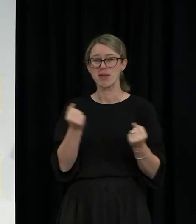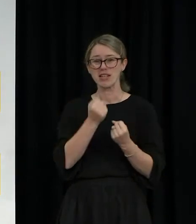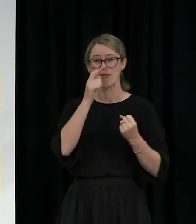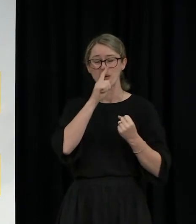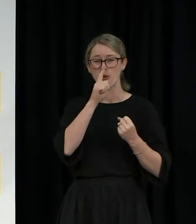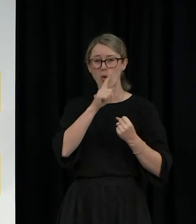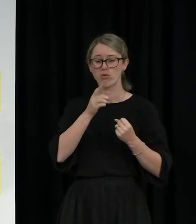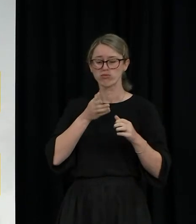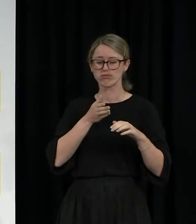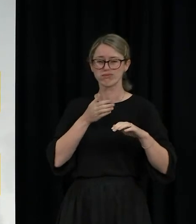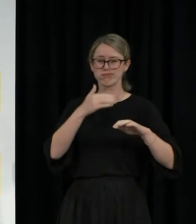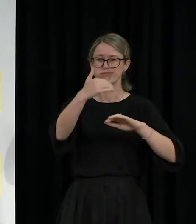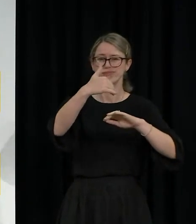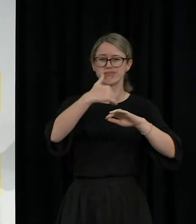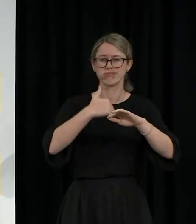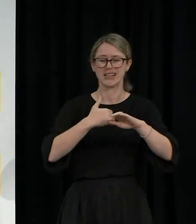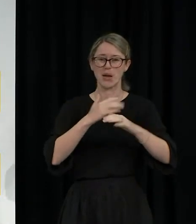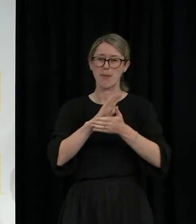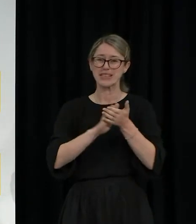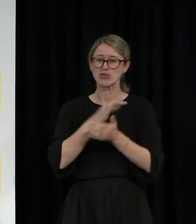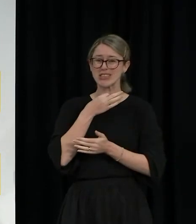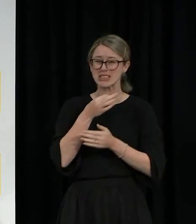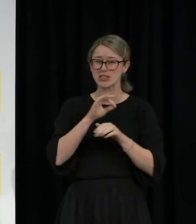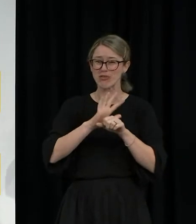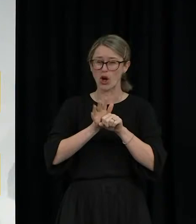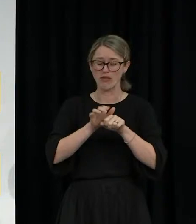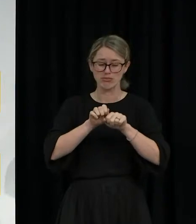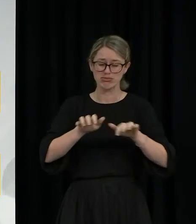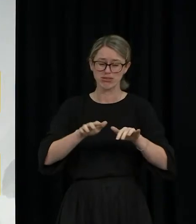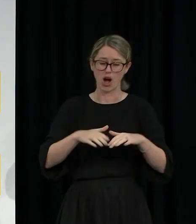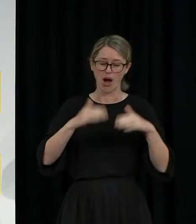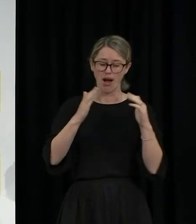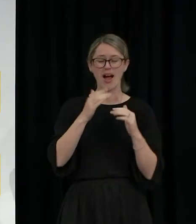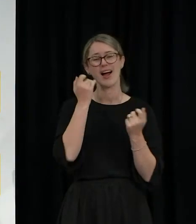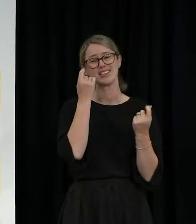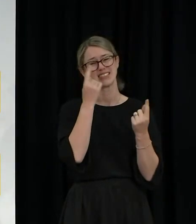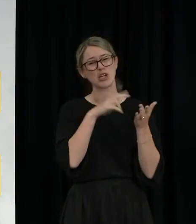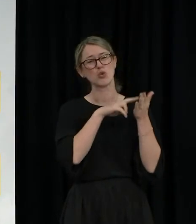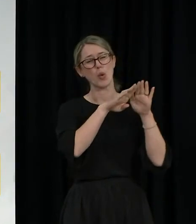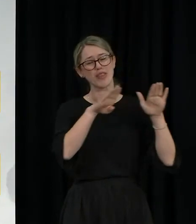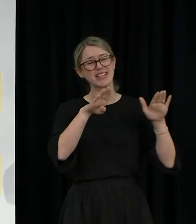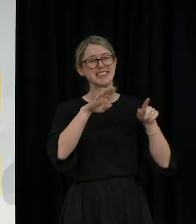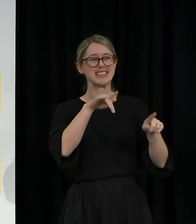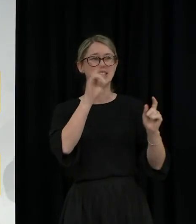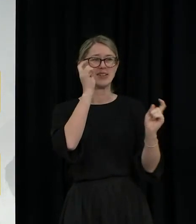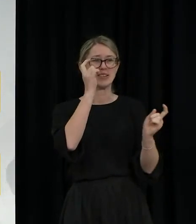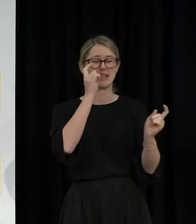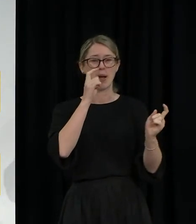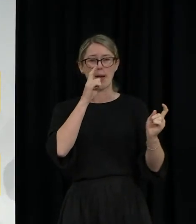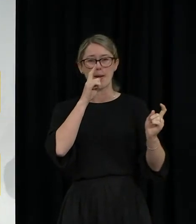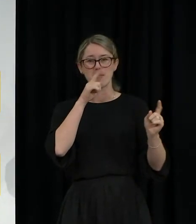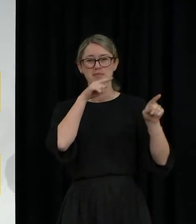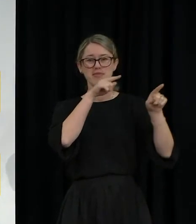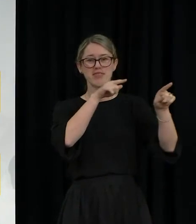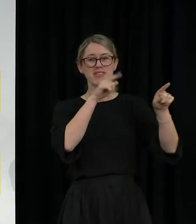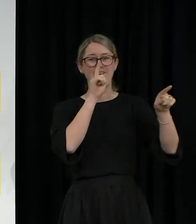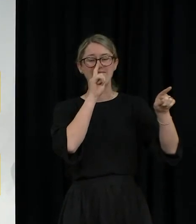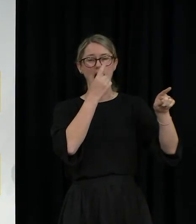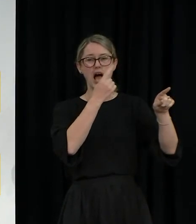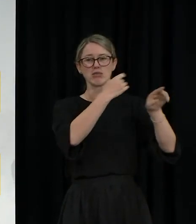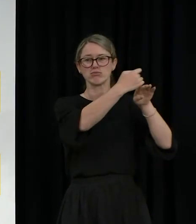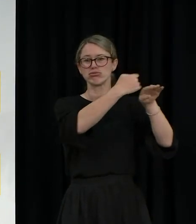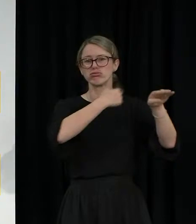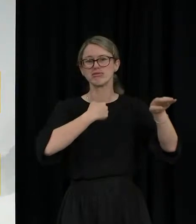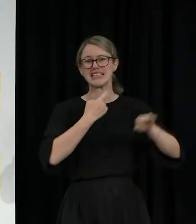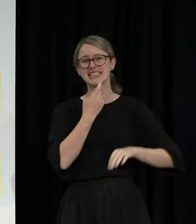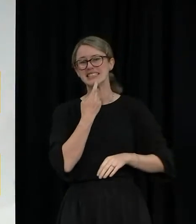potential risks. And so I do understand for people in Northland their concerns about the fact that not everybody can move as quickly and as freely